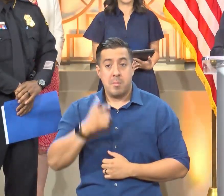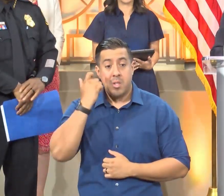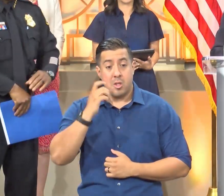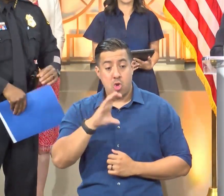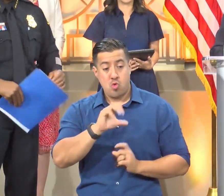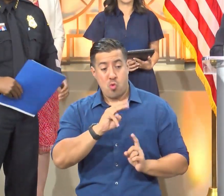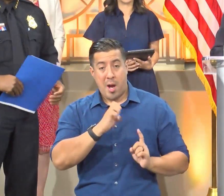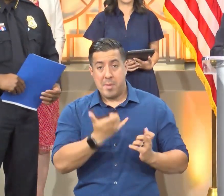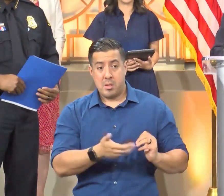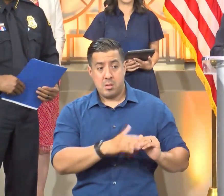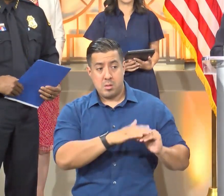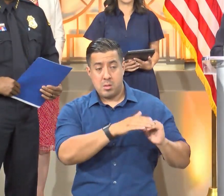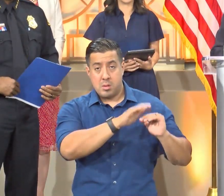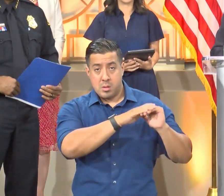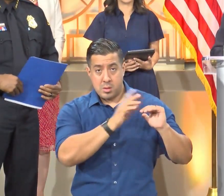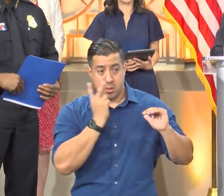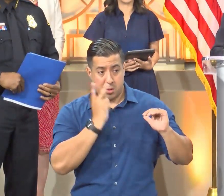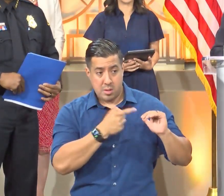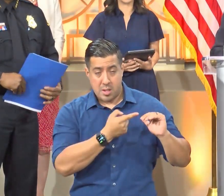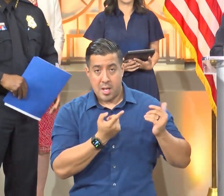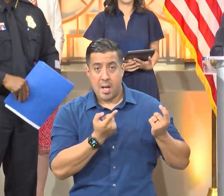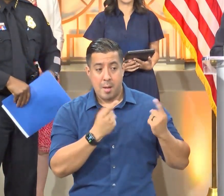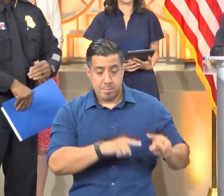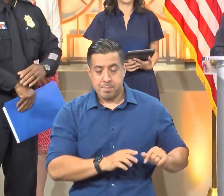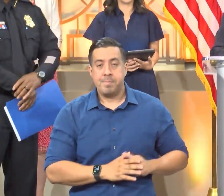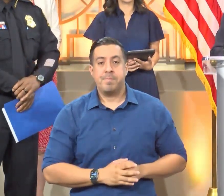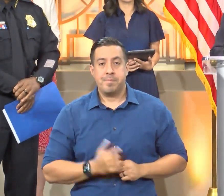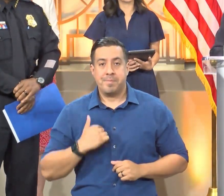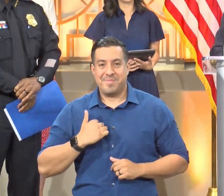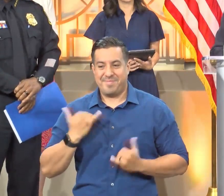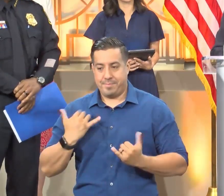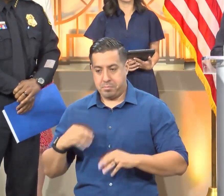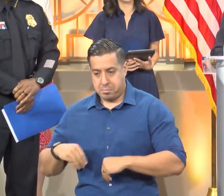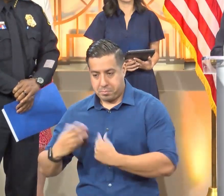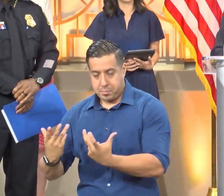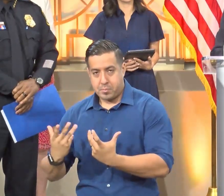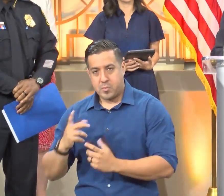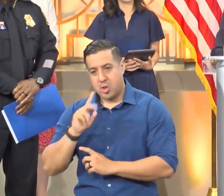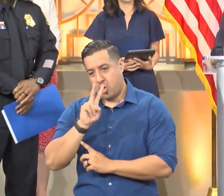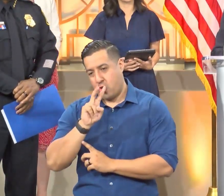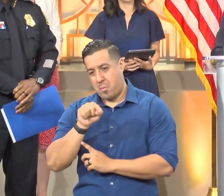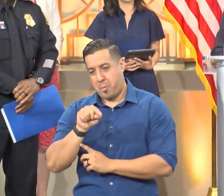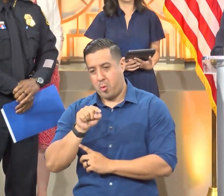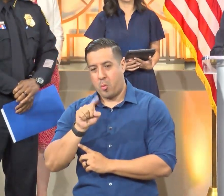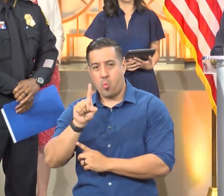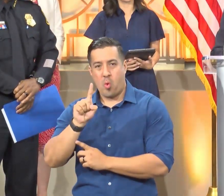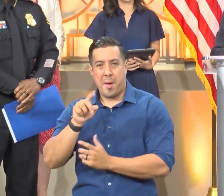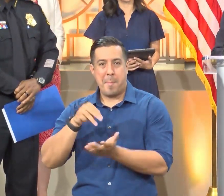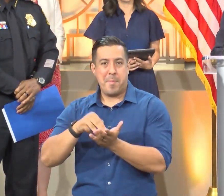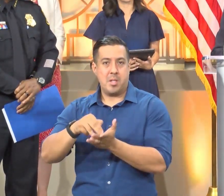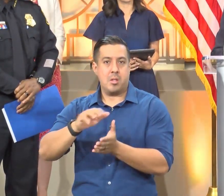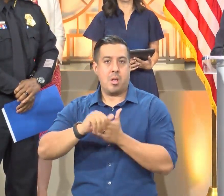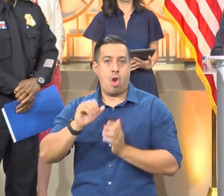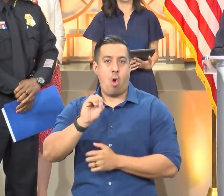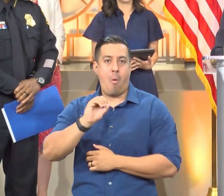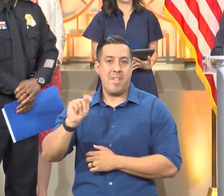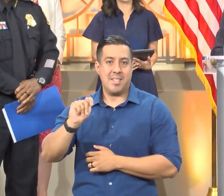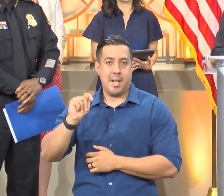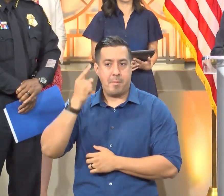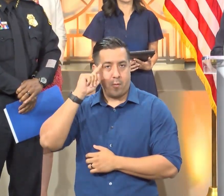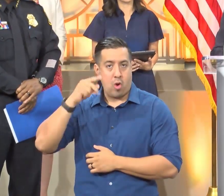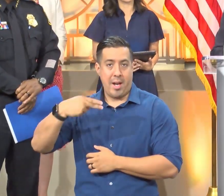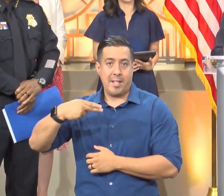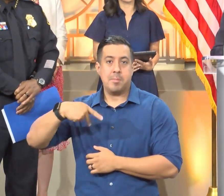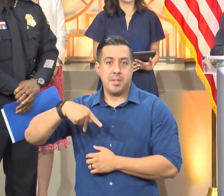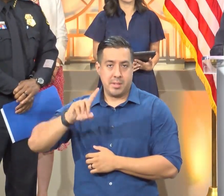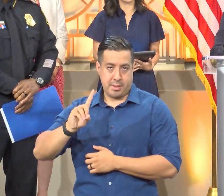crime, I've provided an additional $2.1 million in overtime to HPD